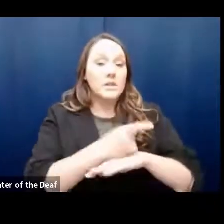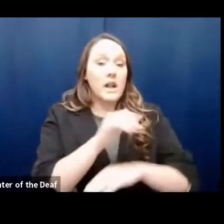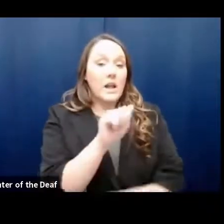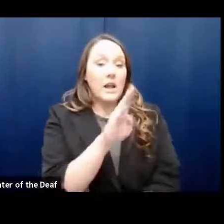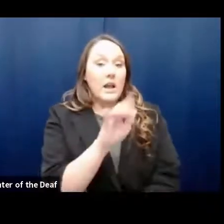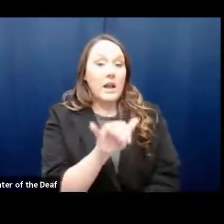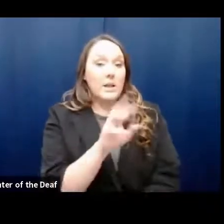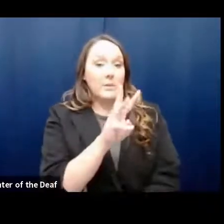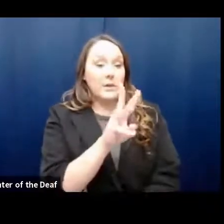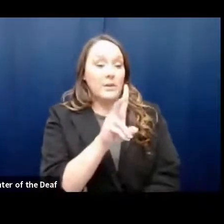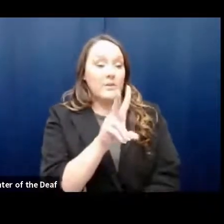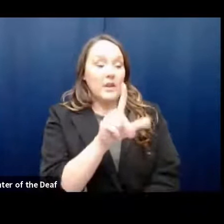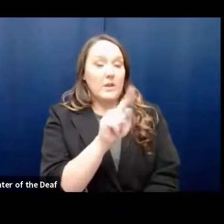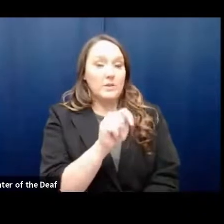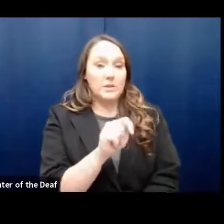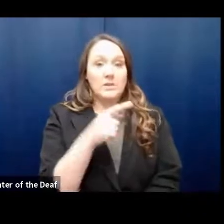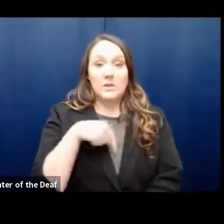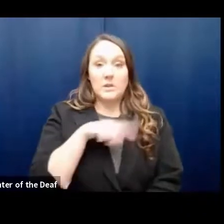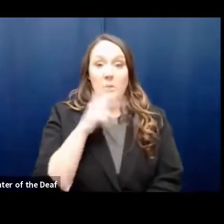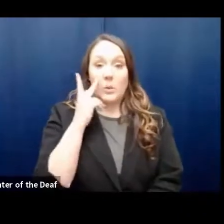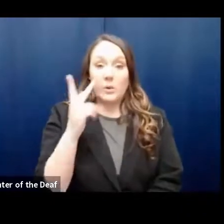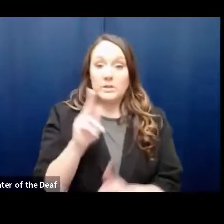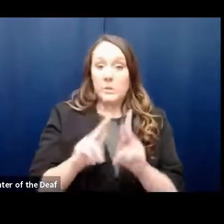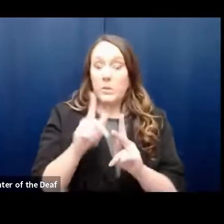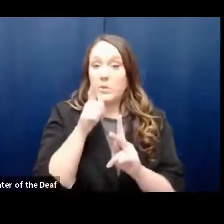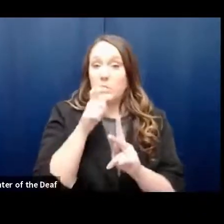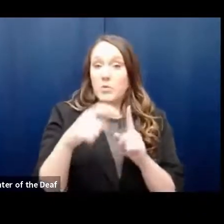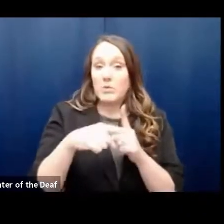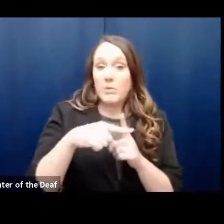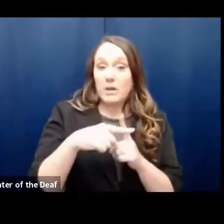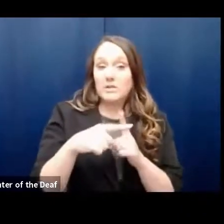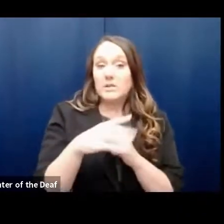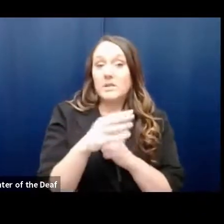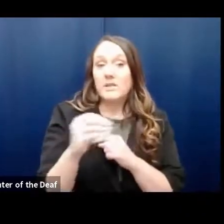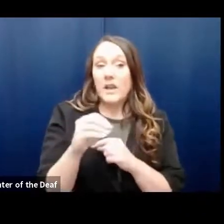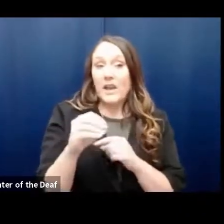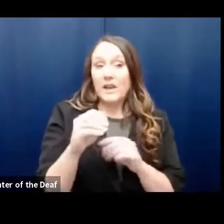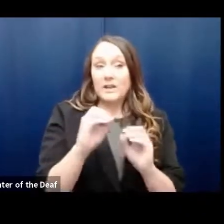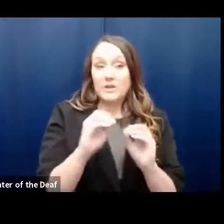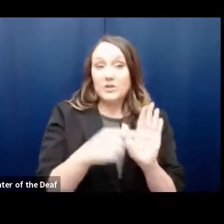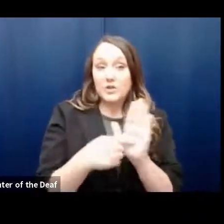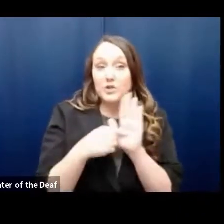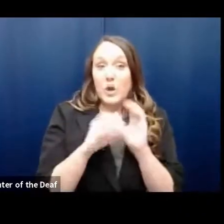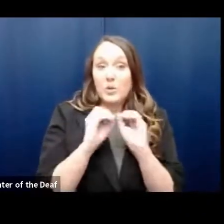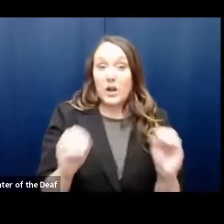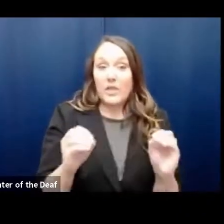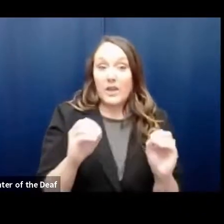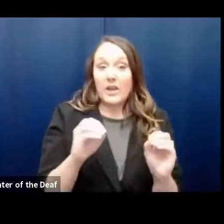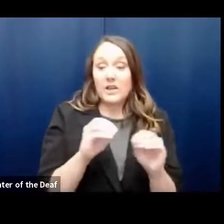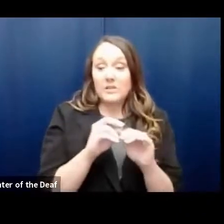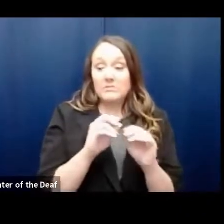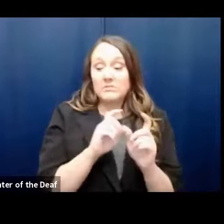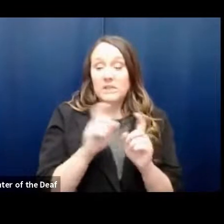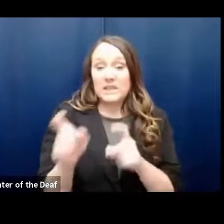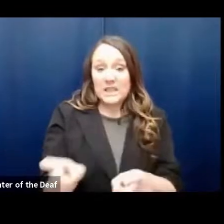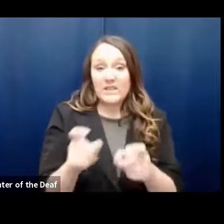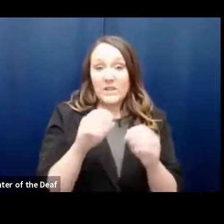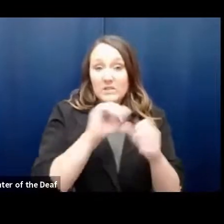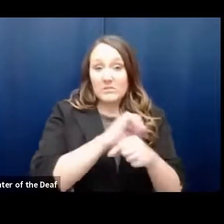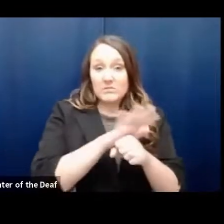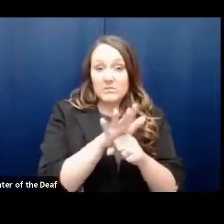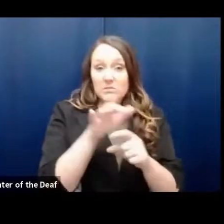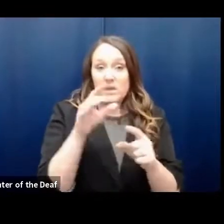with WBLT. Are we seeing people who are positive and asymptomatic passing COVID-19 to more people